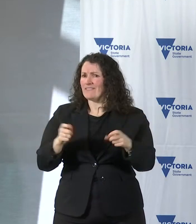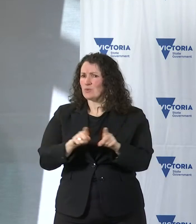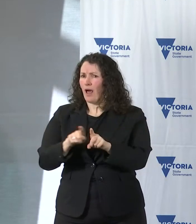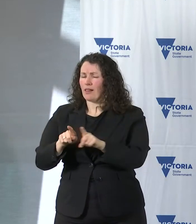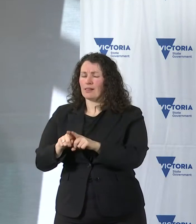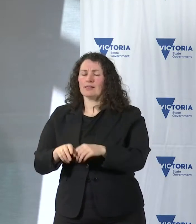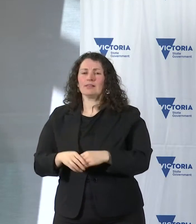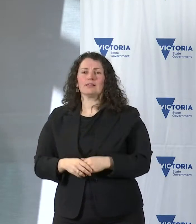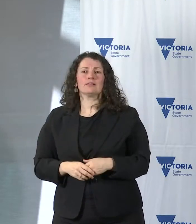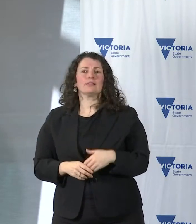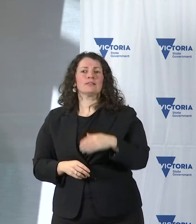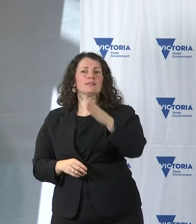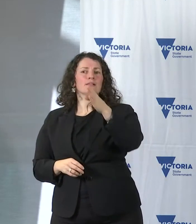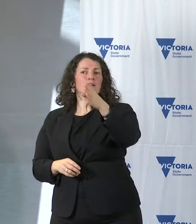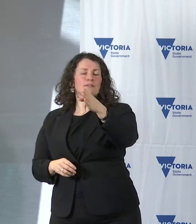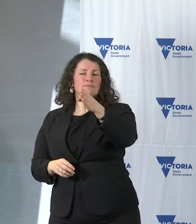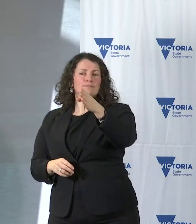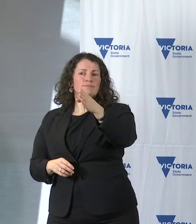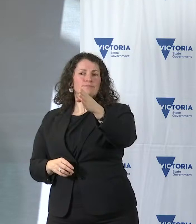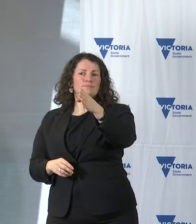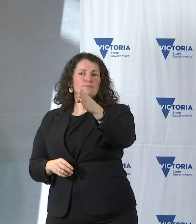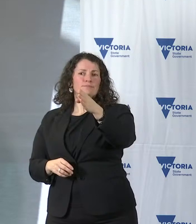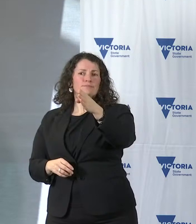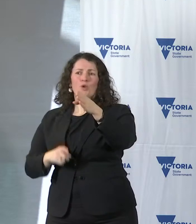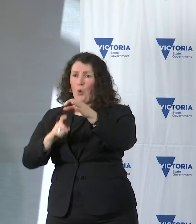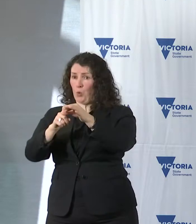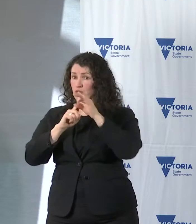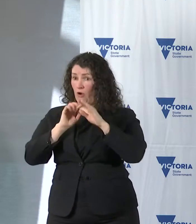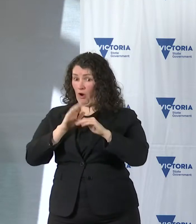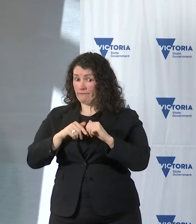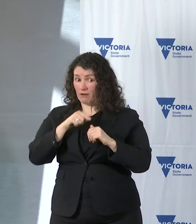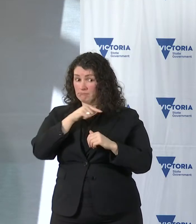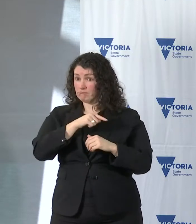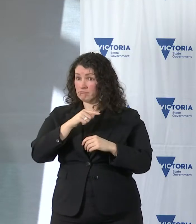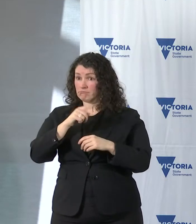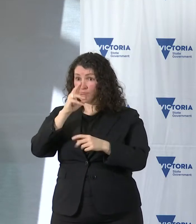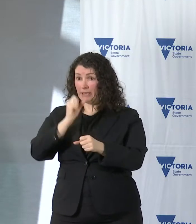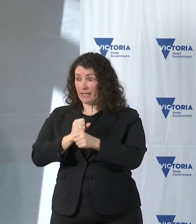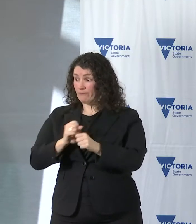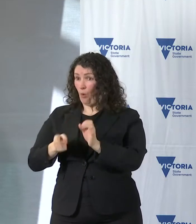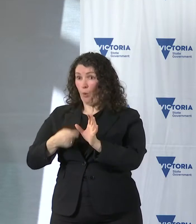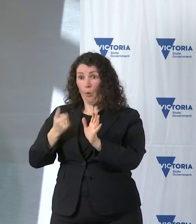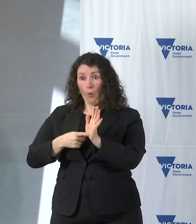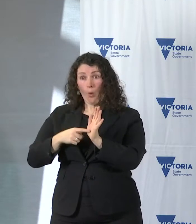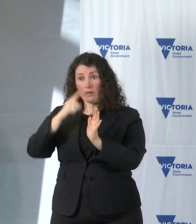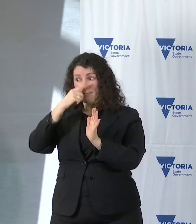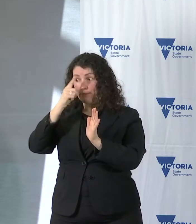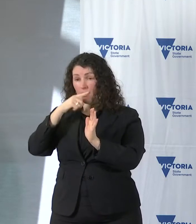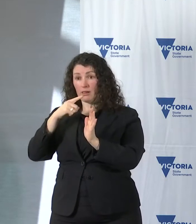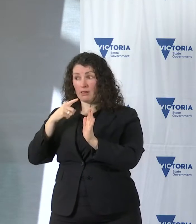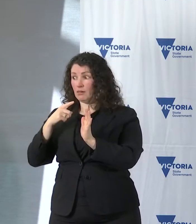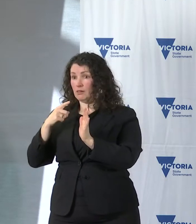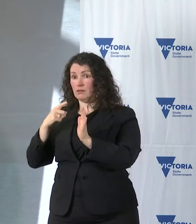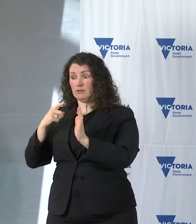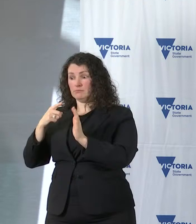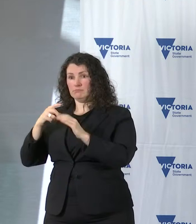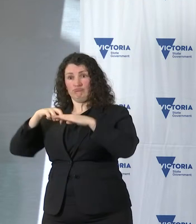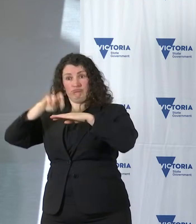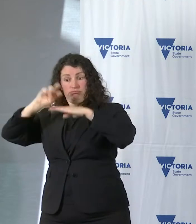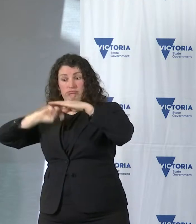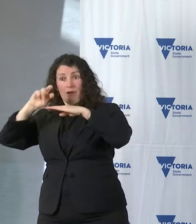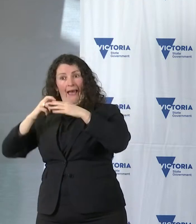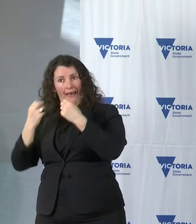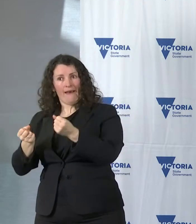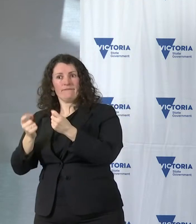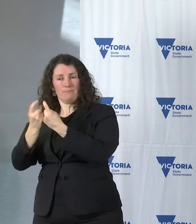permit? I'm sure if it's technologically capable of being done, that'd be something that we'd look at. I don't have an answer for you, but I'll get one